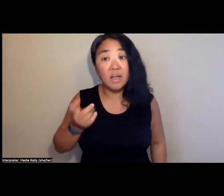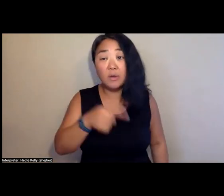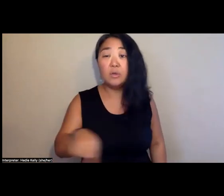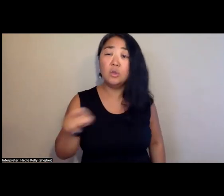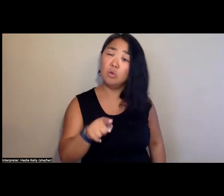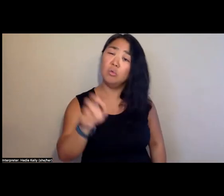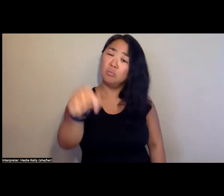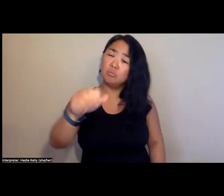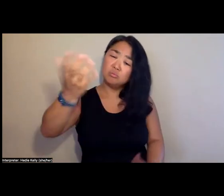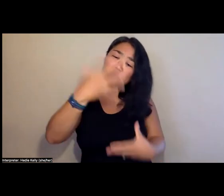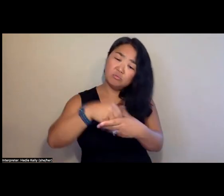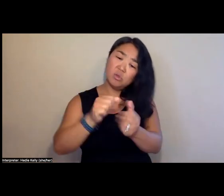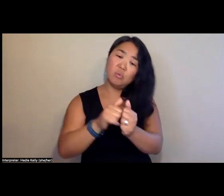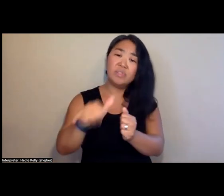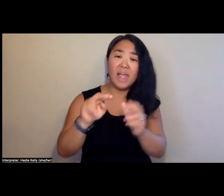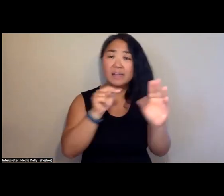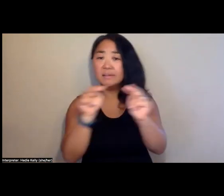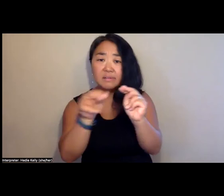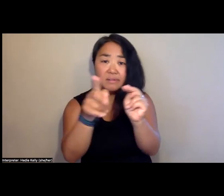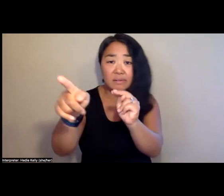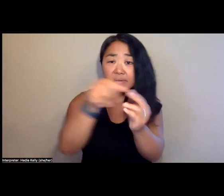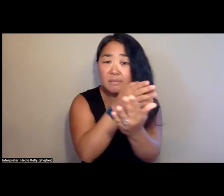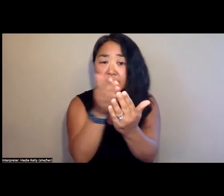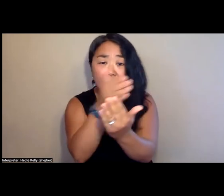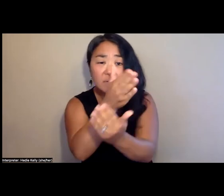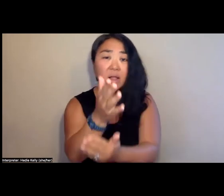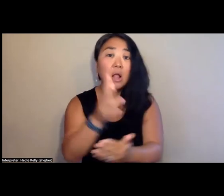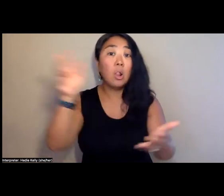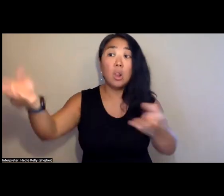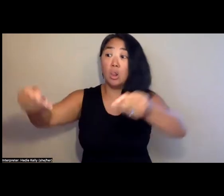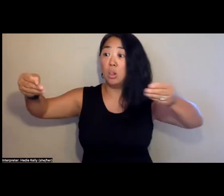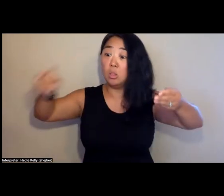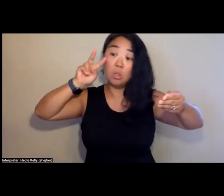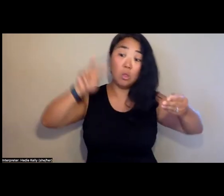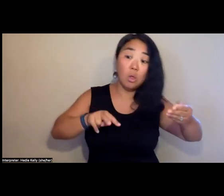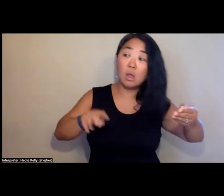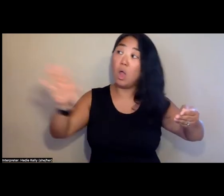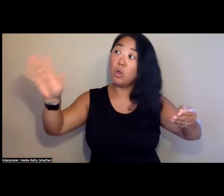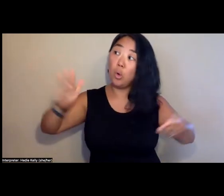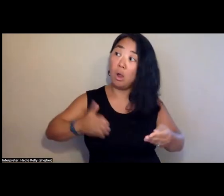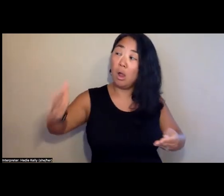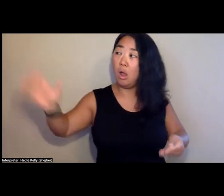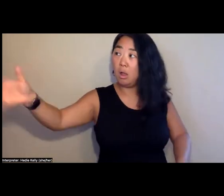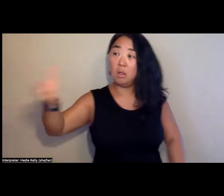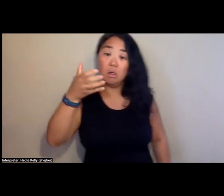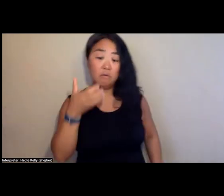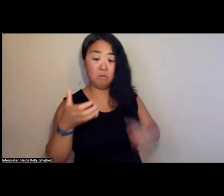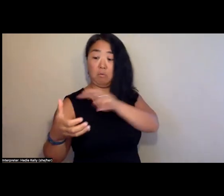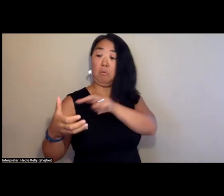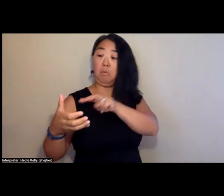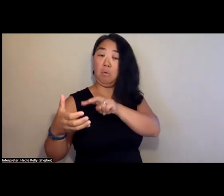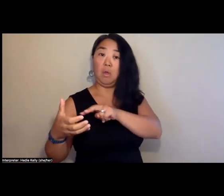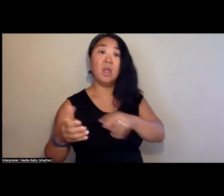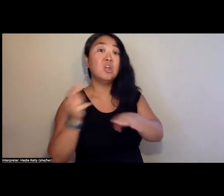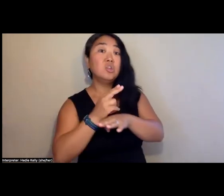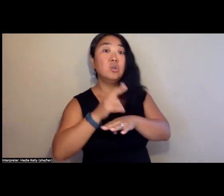in the navigation, right? That's to look at the maps, look at your neighbor's smartphones. Don't use your smartphones for